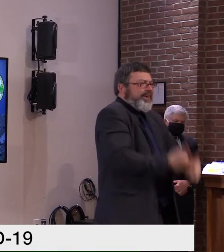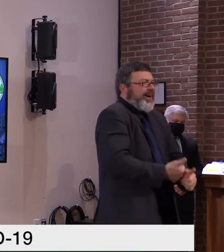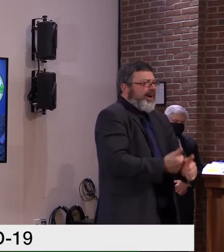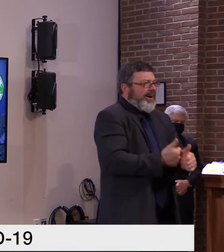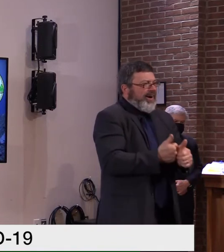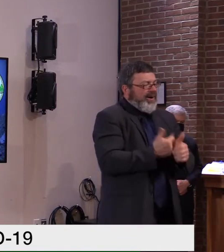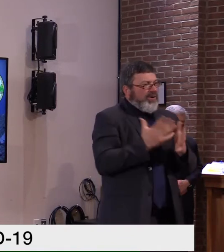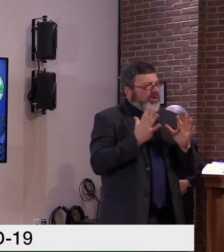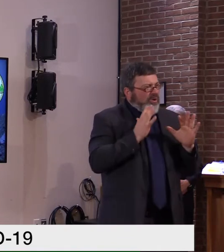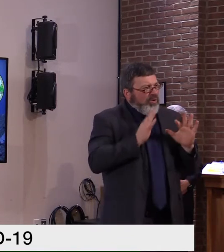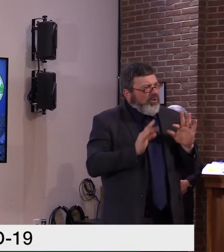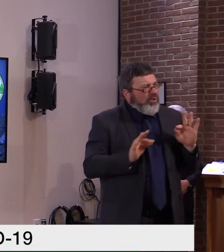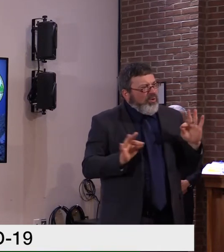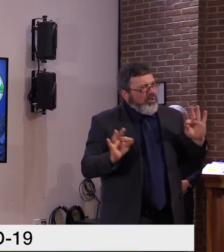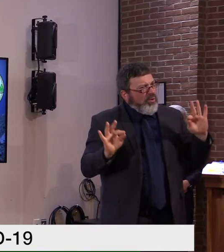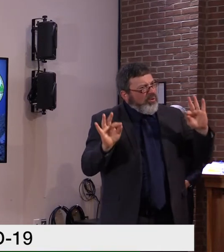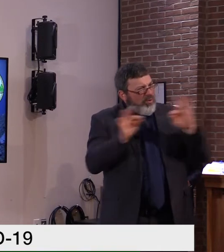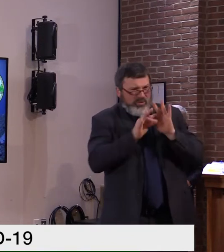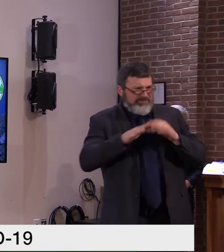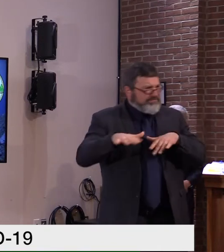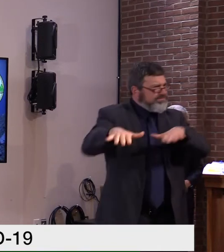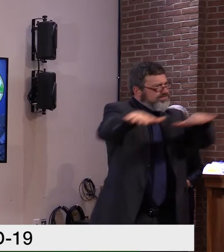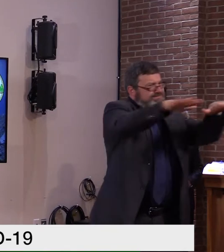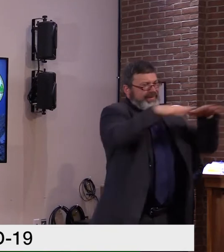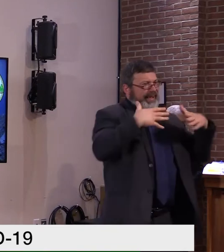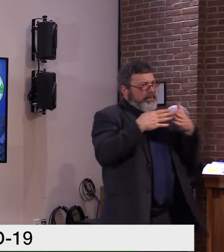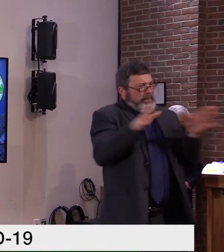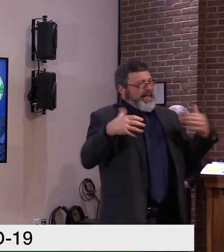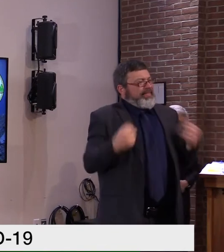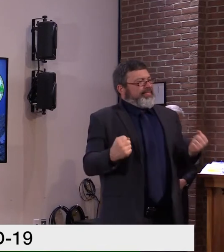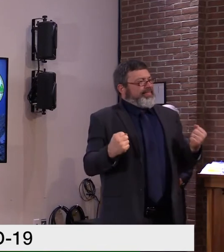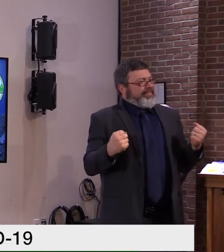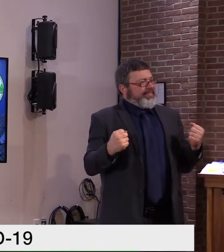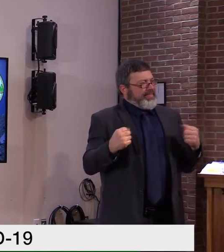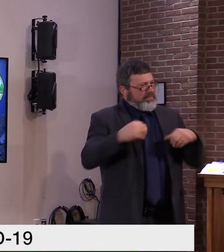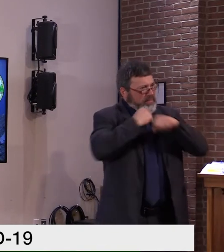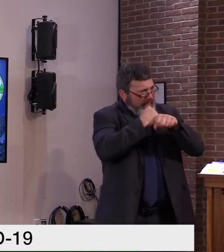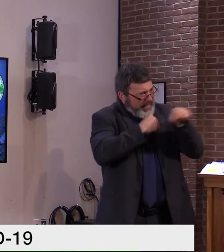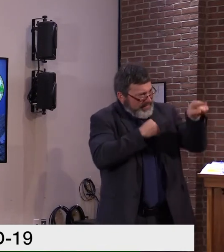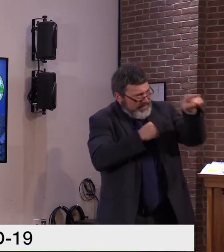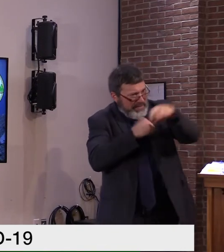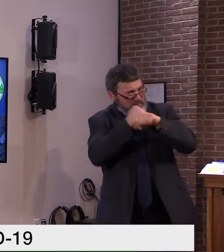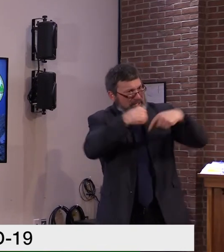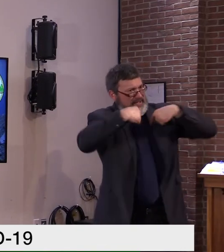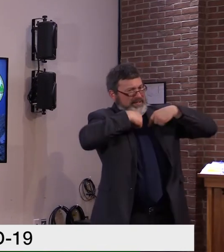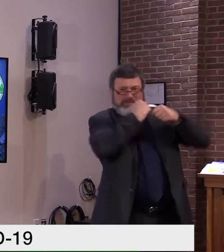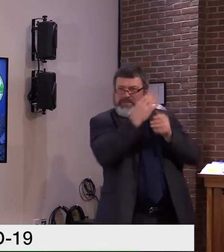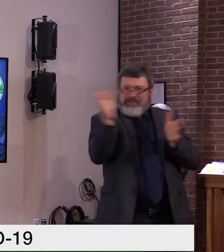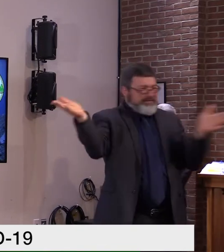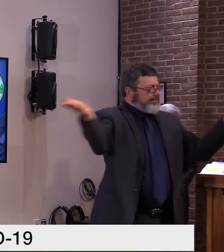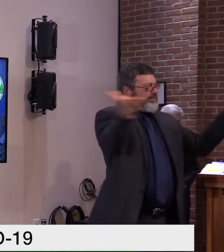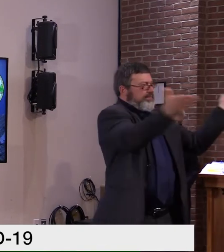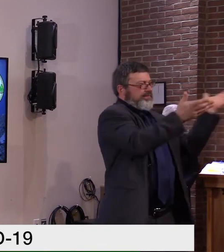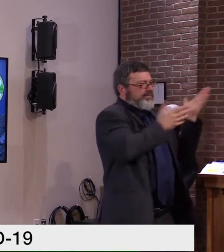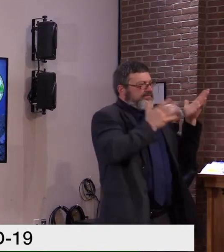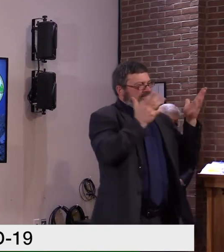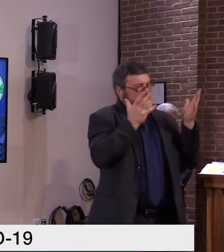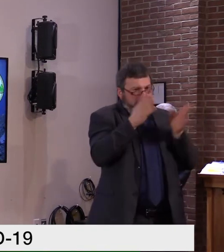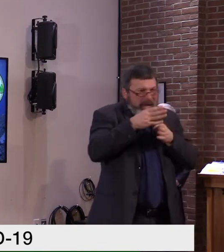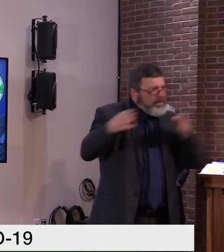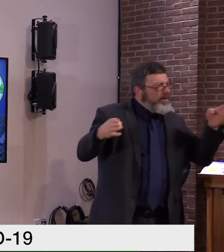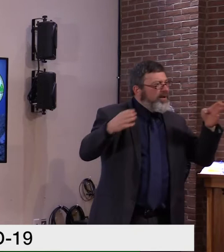to protect the people they may be in contact with and who deserve to have the information and recommendations for their own